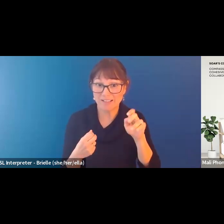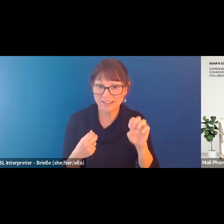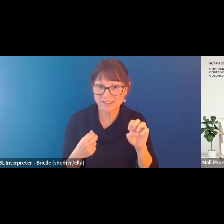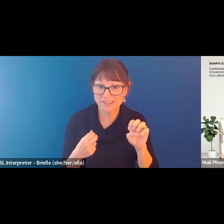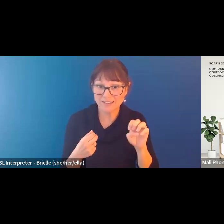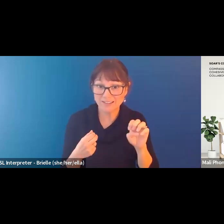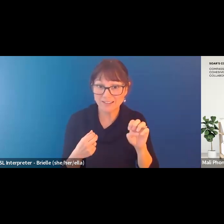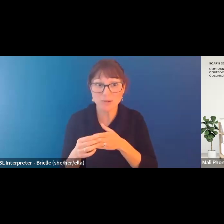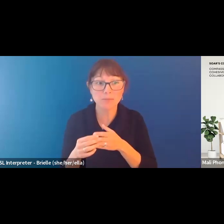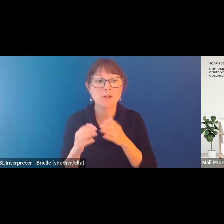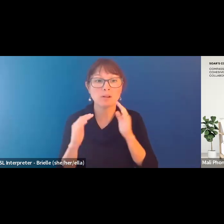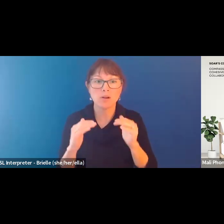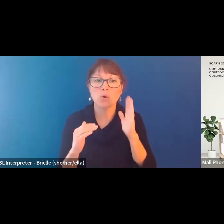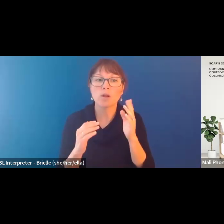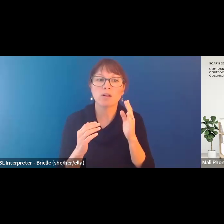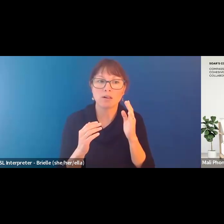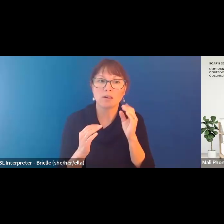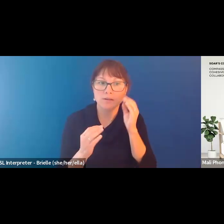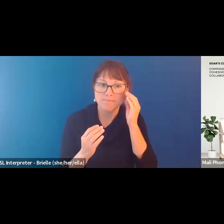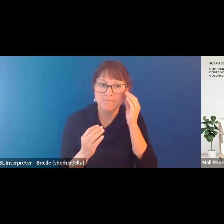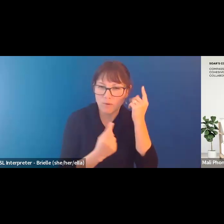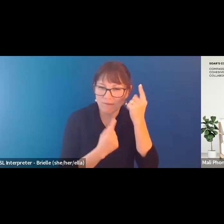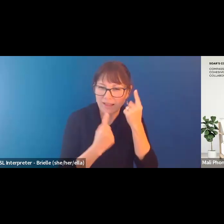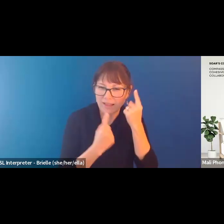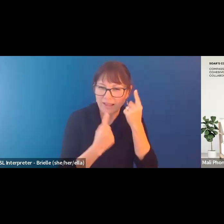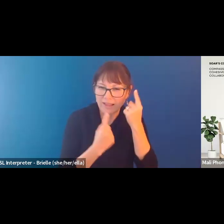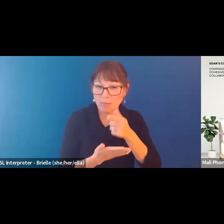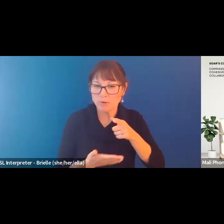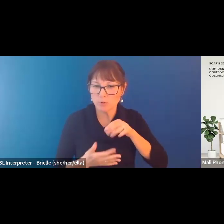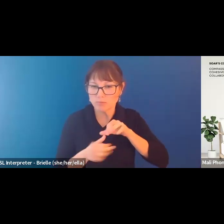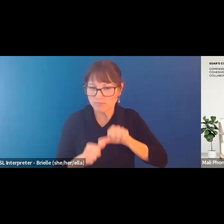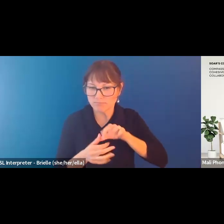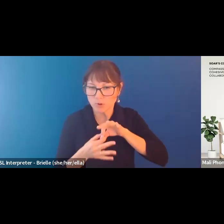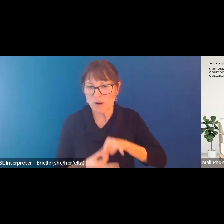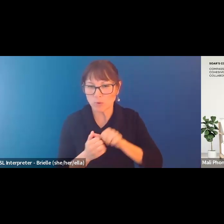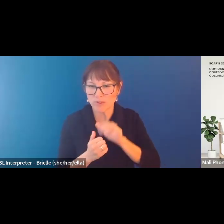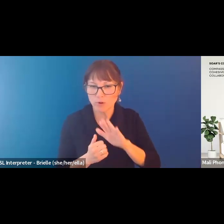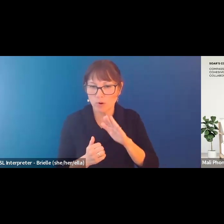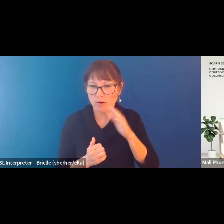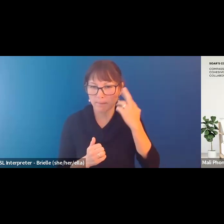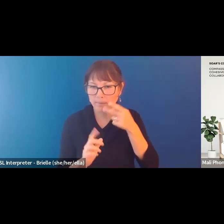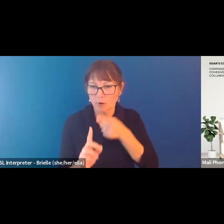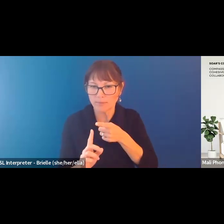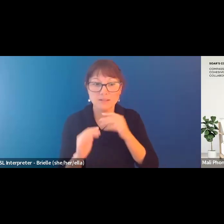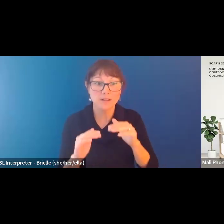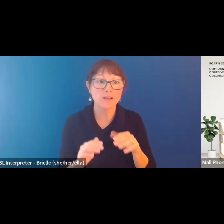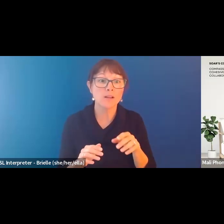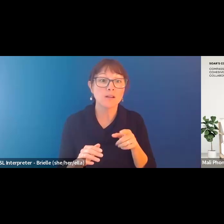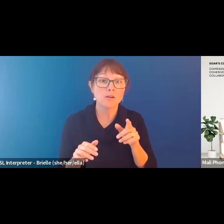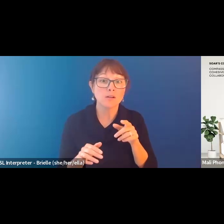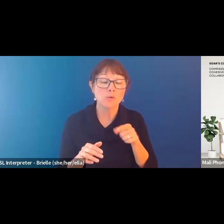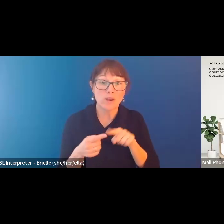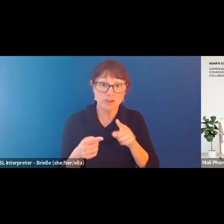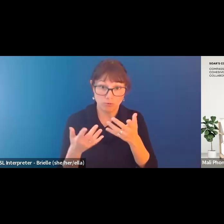explore reflections to help you stay grounded in your purpose. And finally, I'll leave you with 3 heartfelt takeaways you can